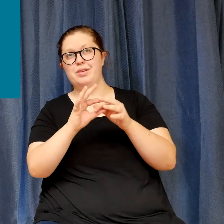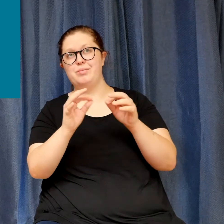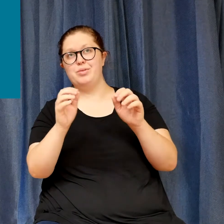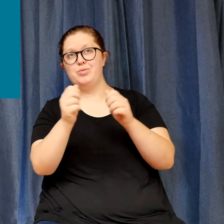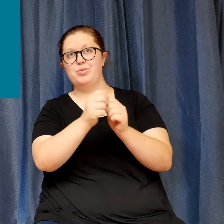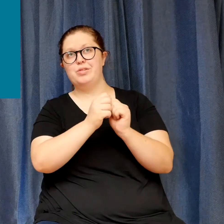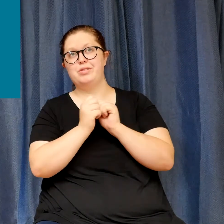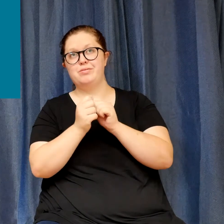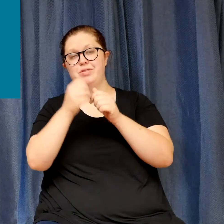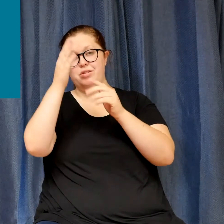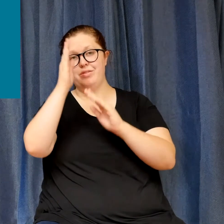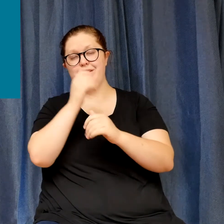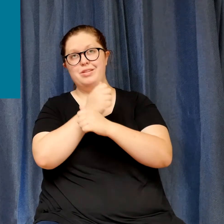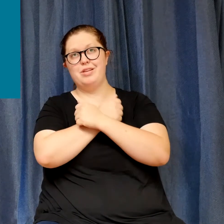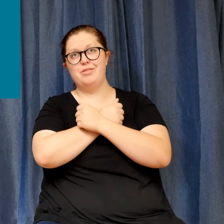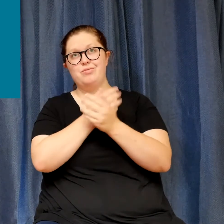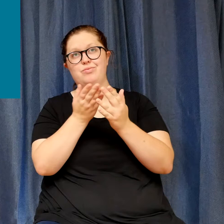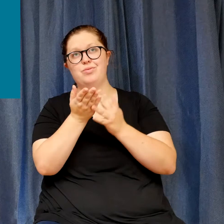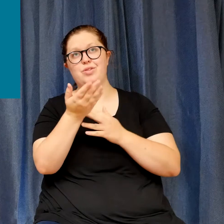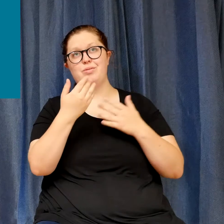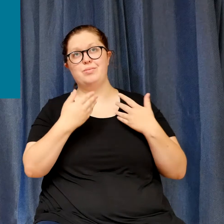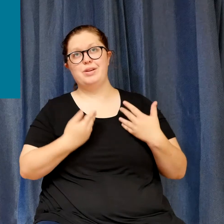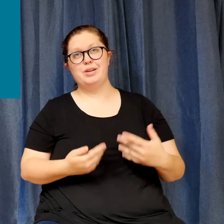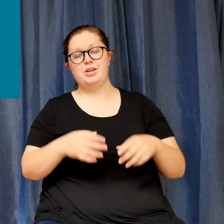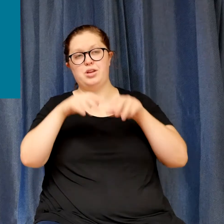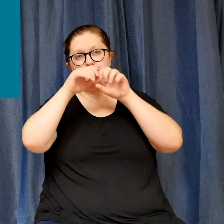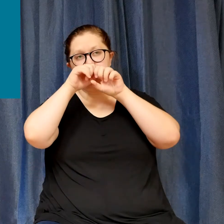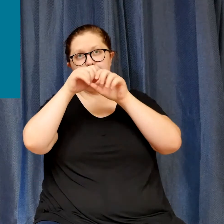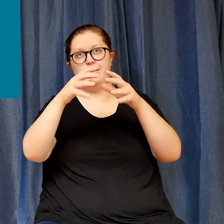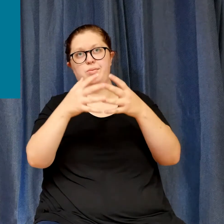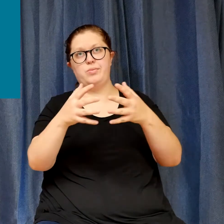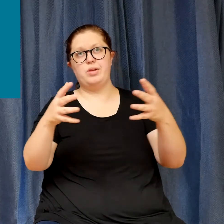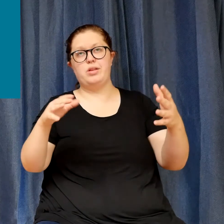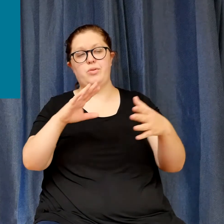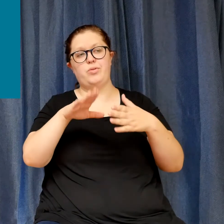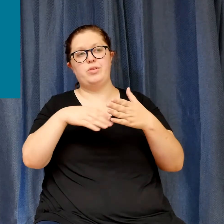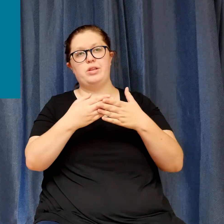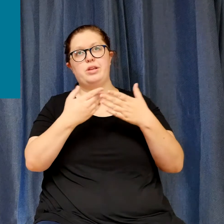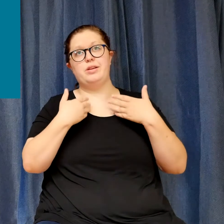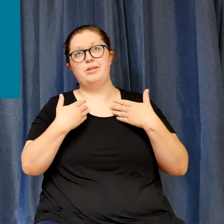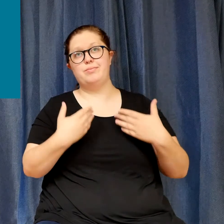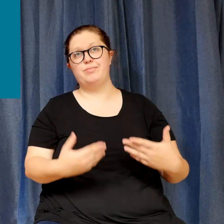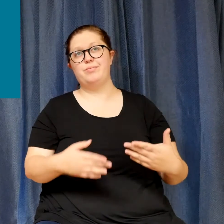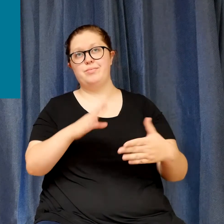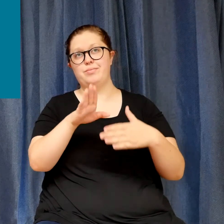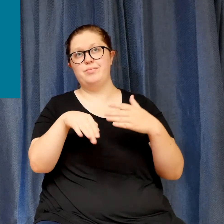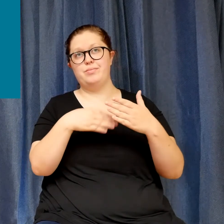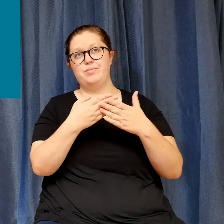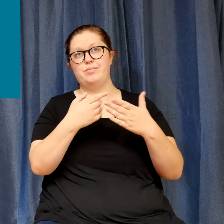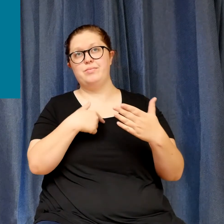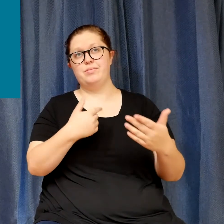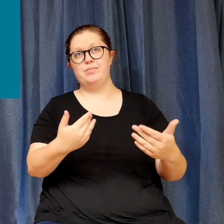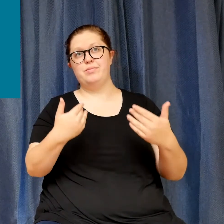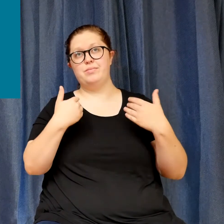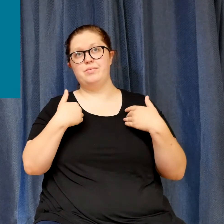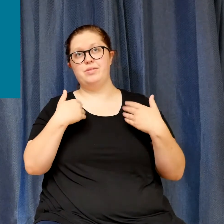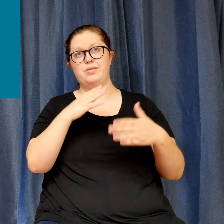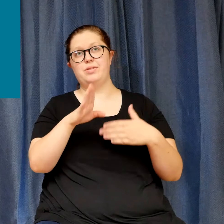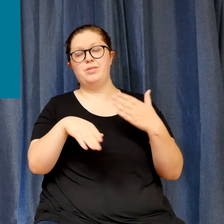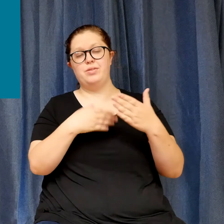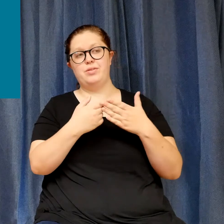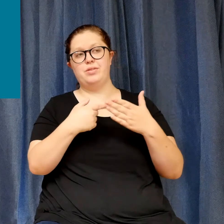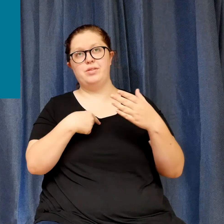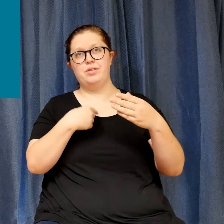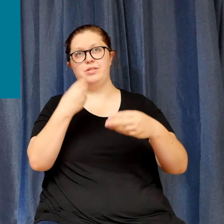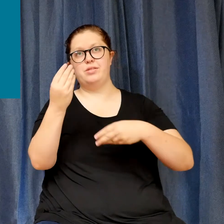together. Divine love through me blesses and multiplies all that I am,